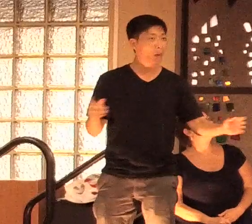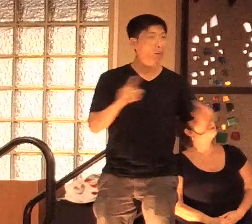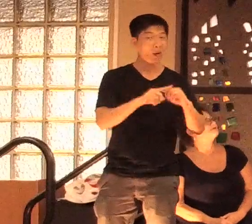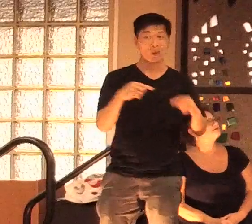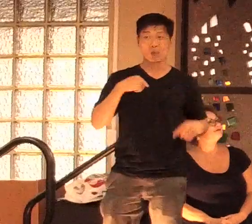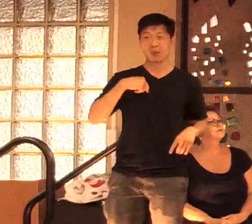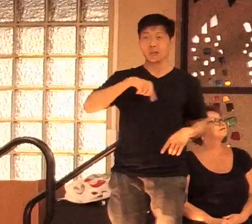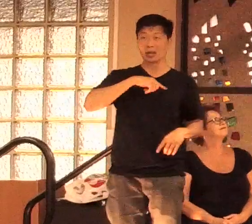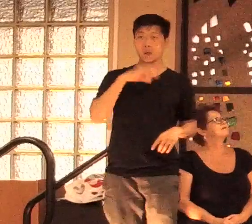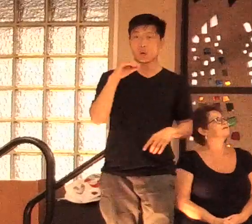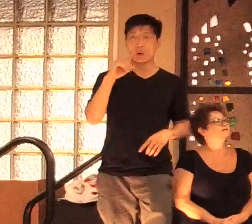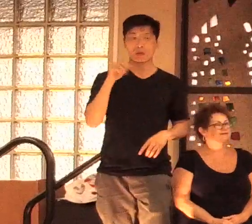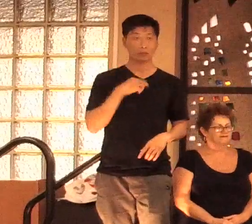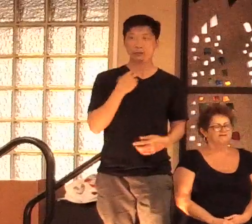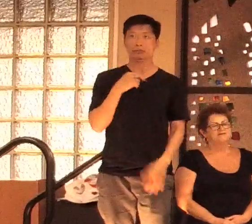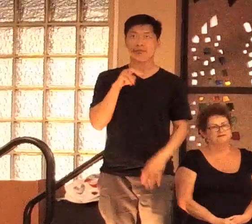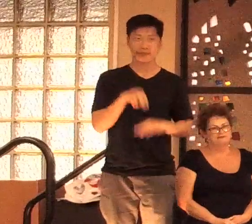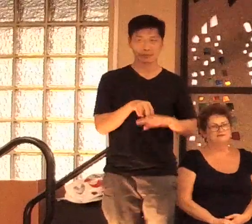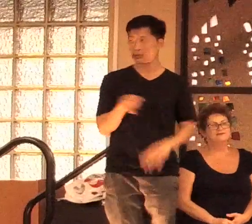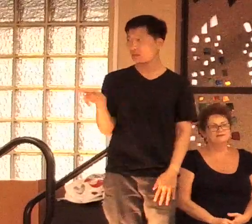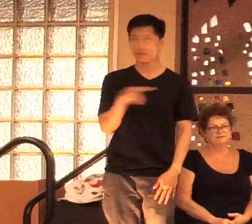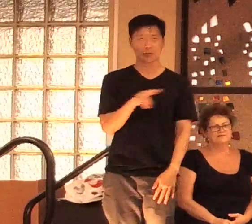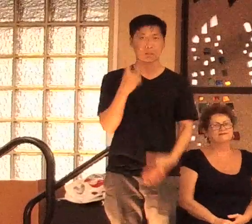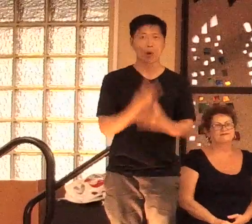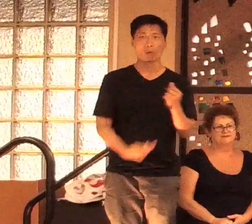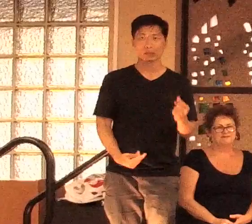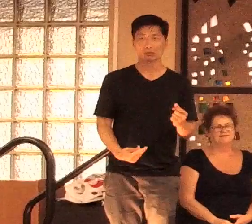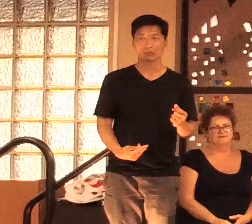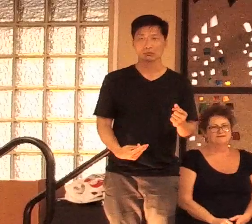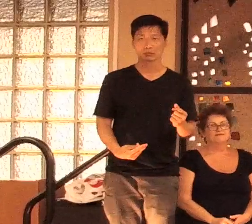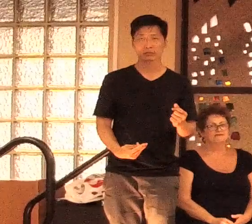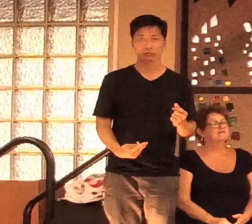kids, we know both sides when we're little kids.